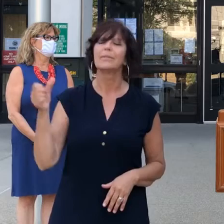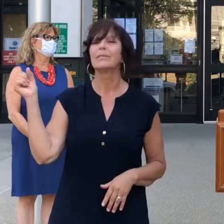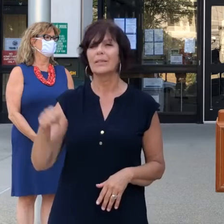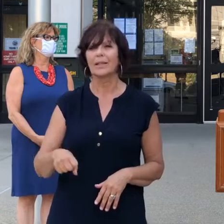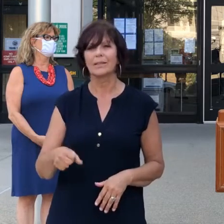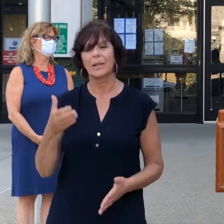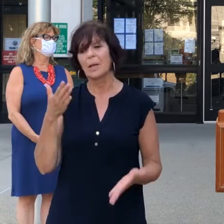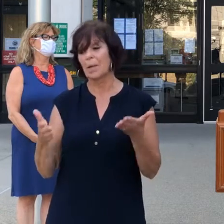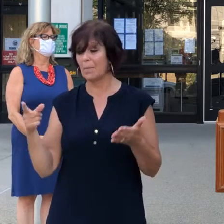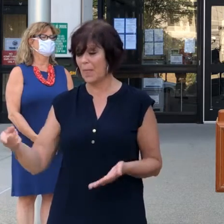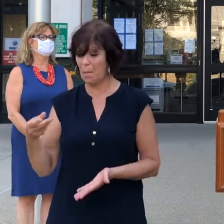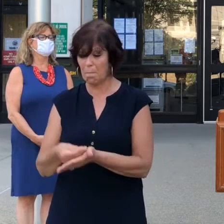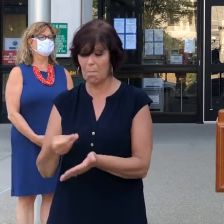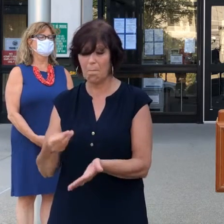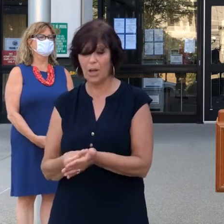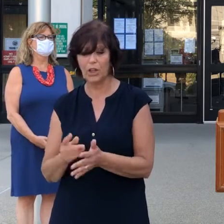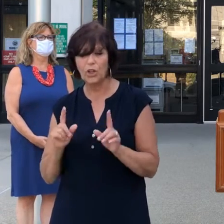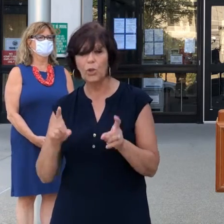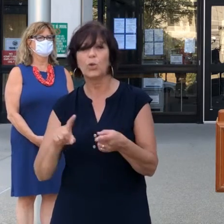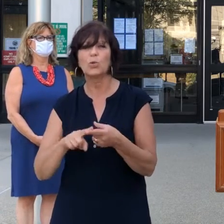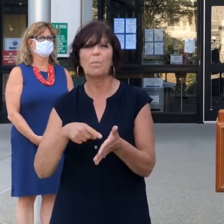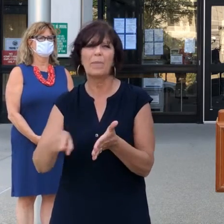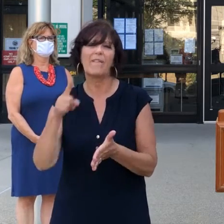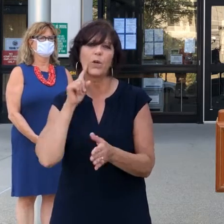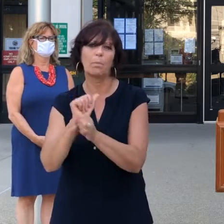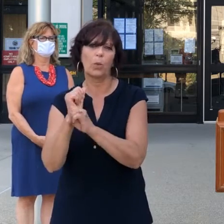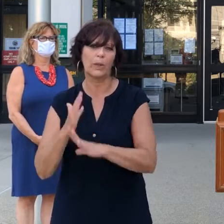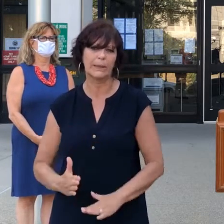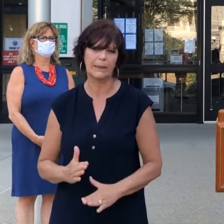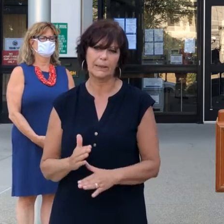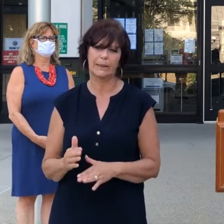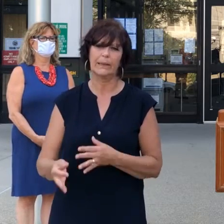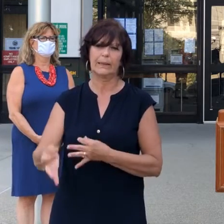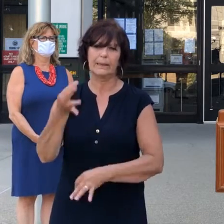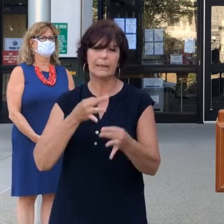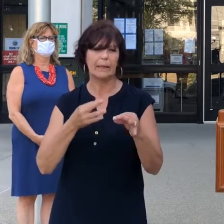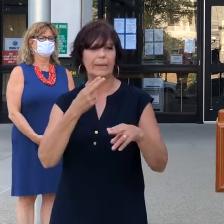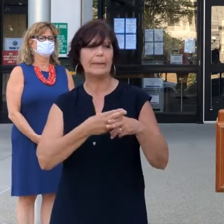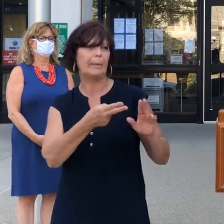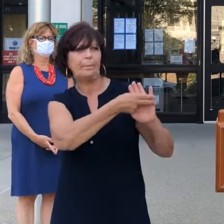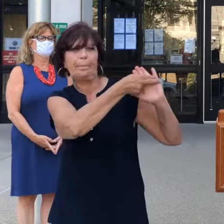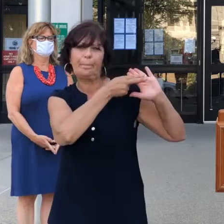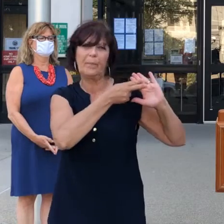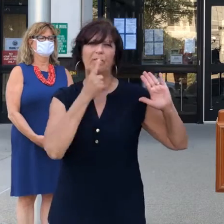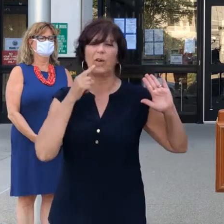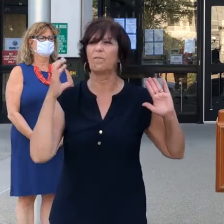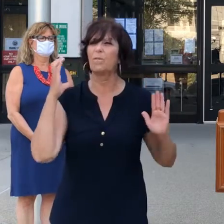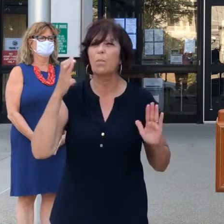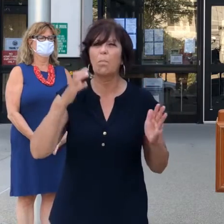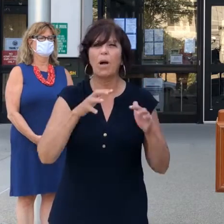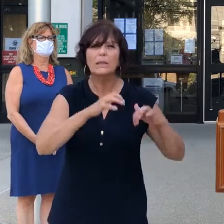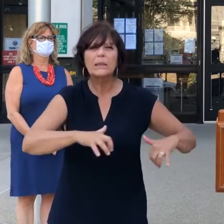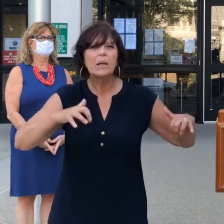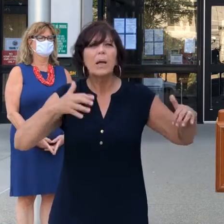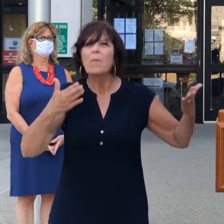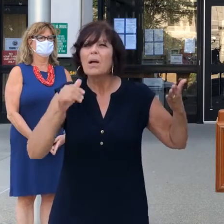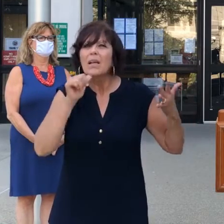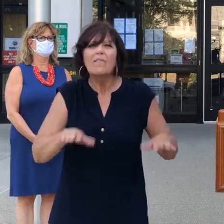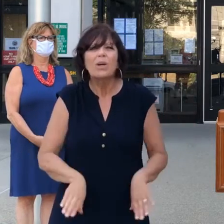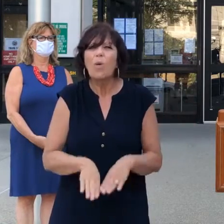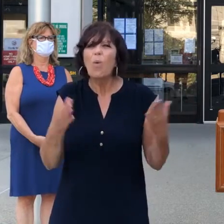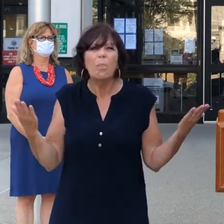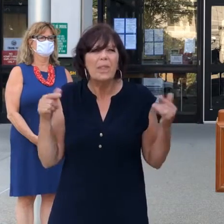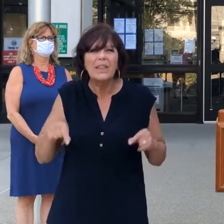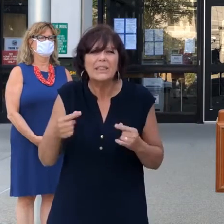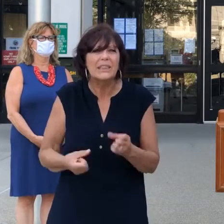some of those millions of dollars could go to actually pay for their employees rather than naming rights for a football stadium that might not even hold a football game